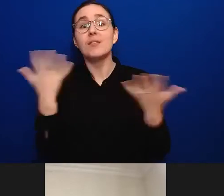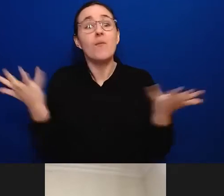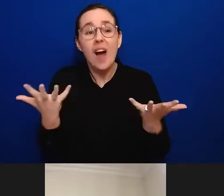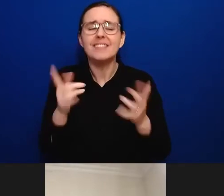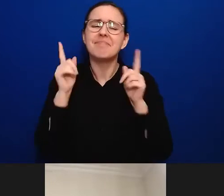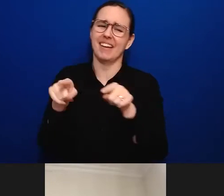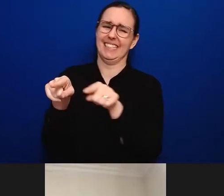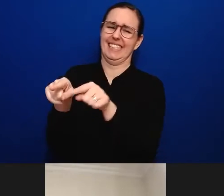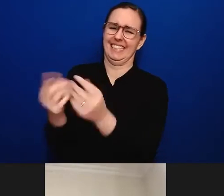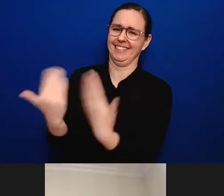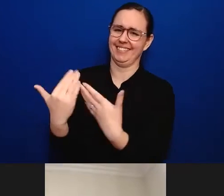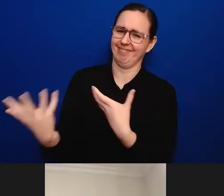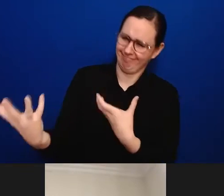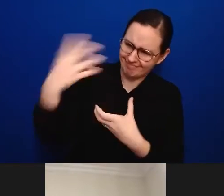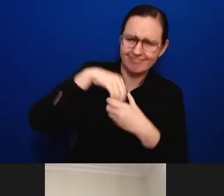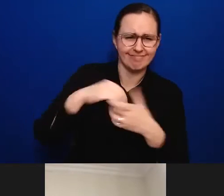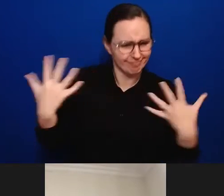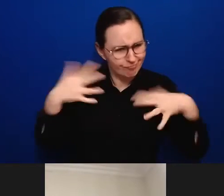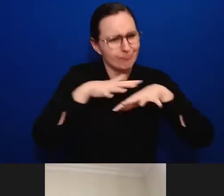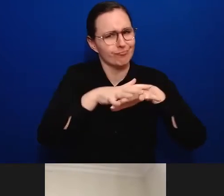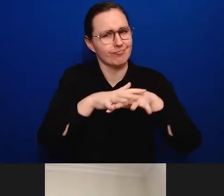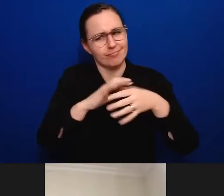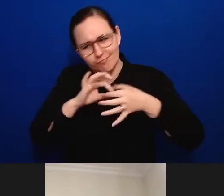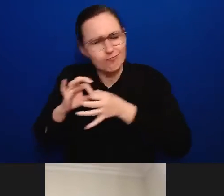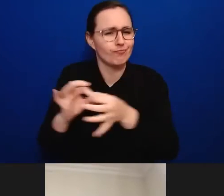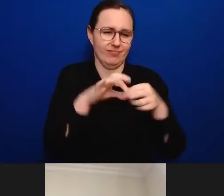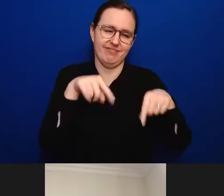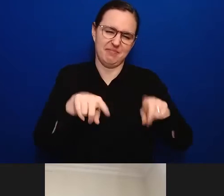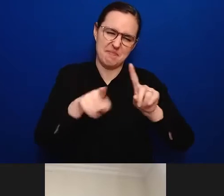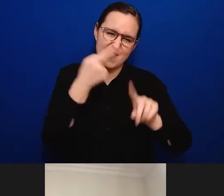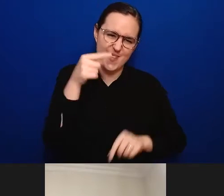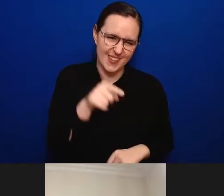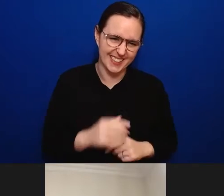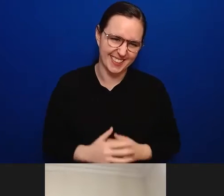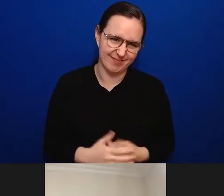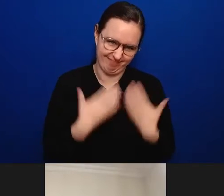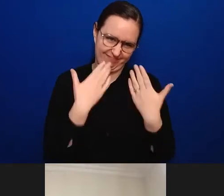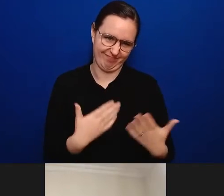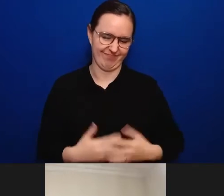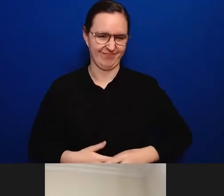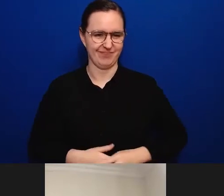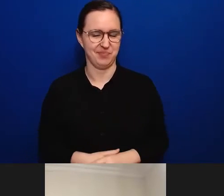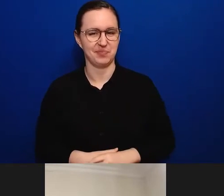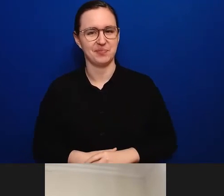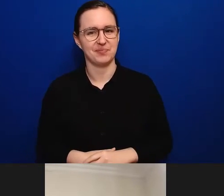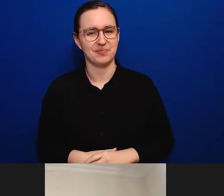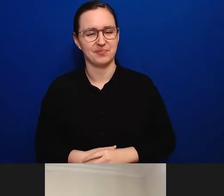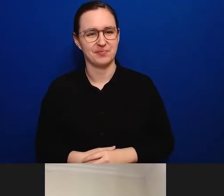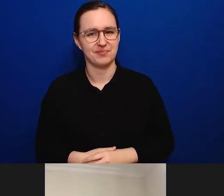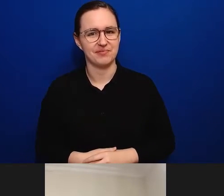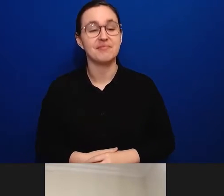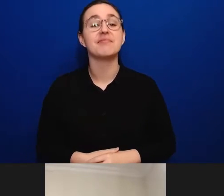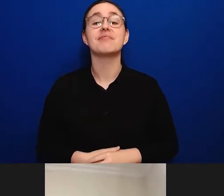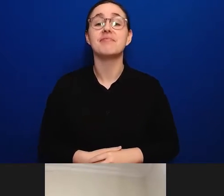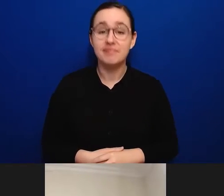integrating them and to incorporate our concerns, ideas, and opinions within their agenda. So that's